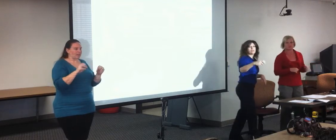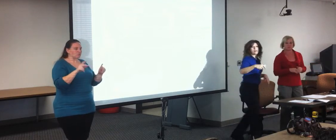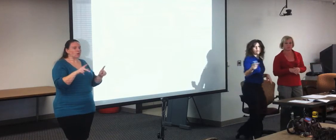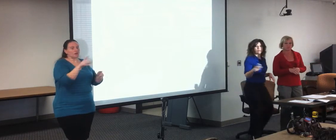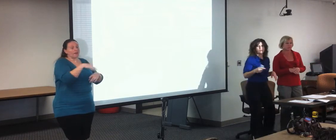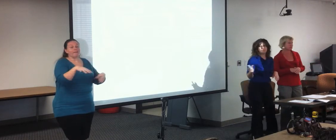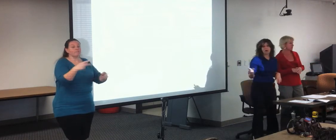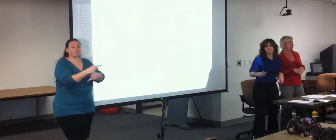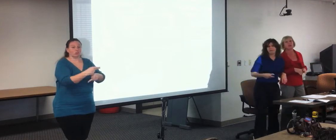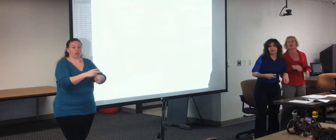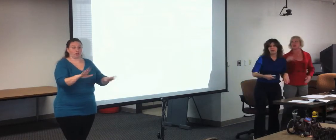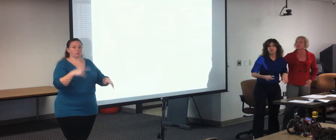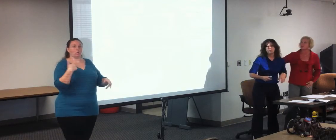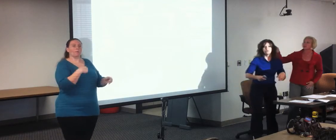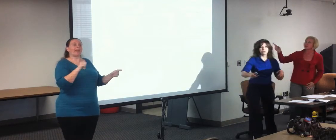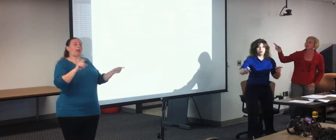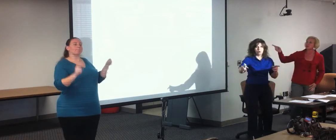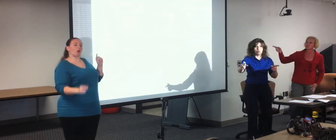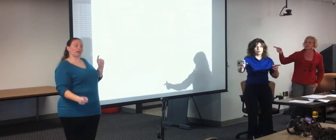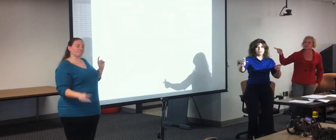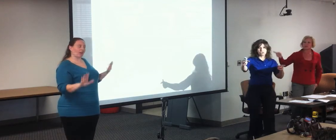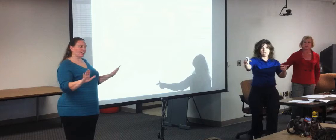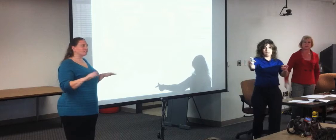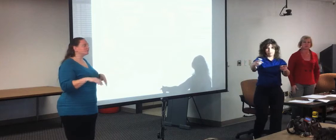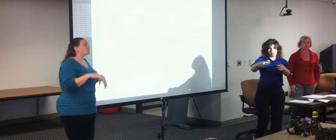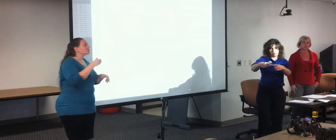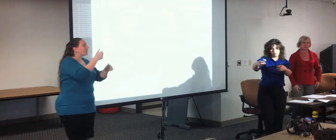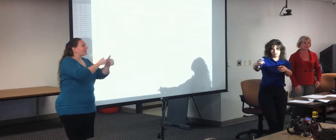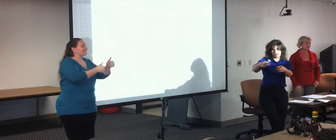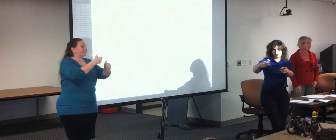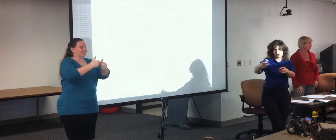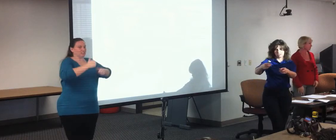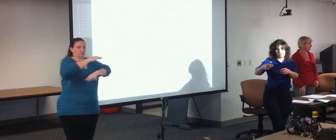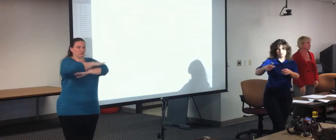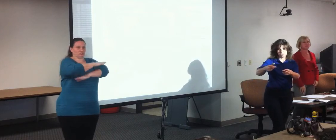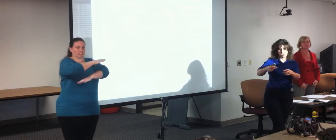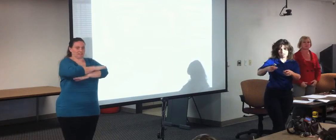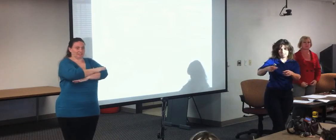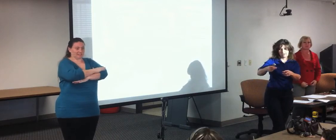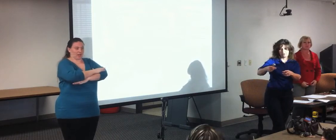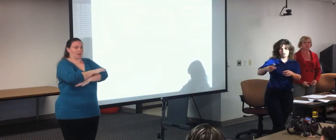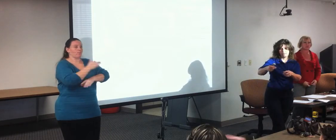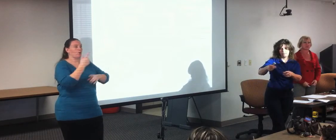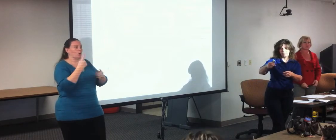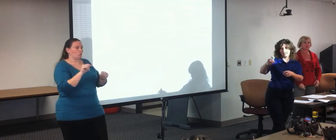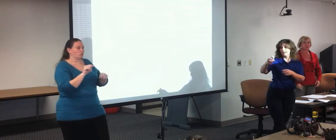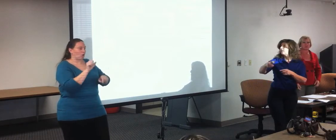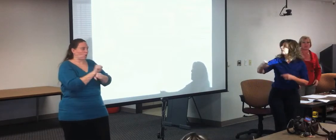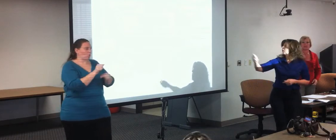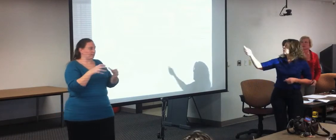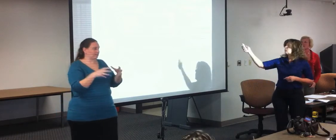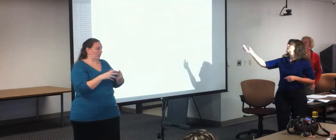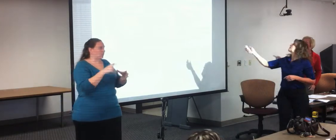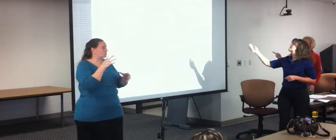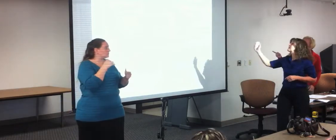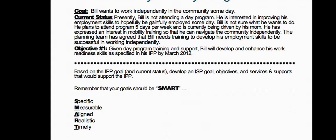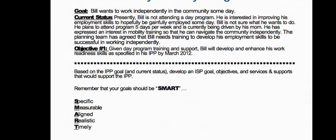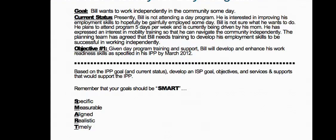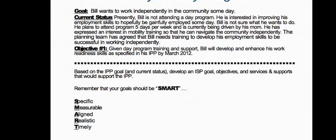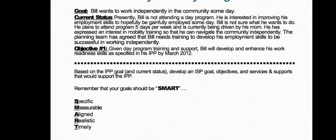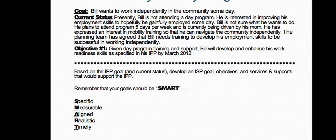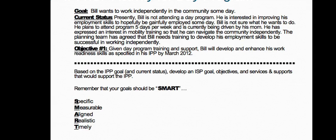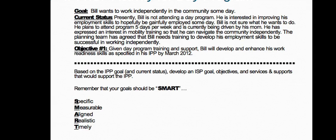They can figure it out. We can modify. So each table will try to work together and talk together. They're going to look